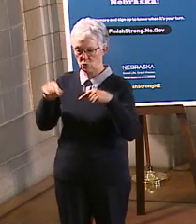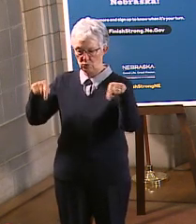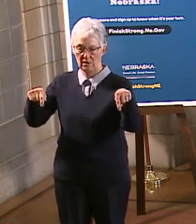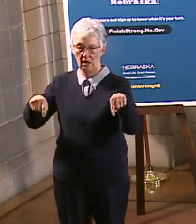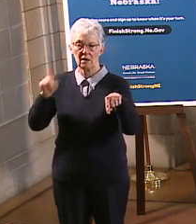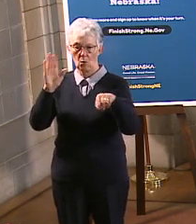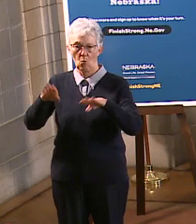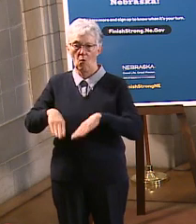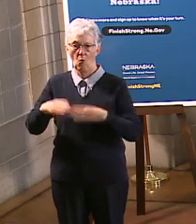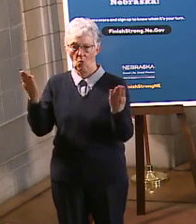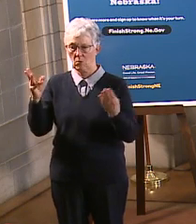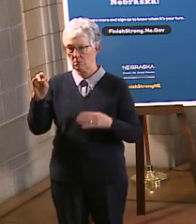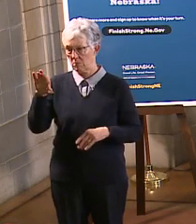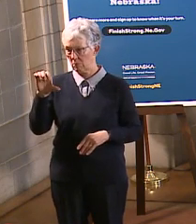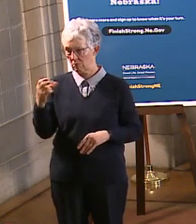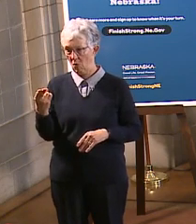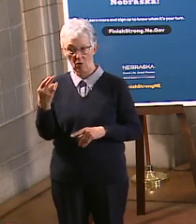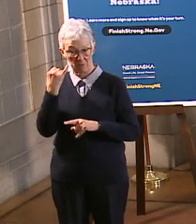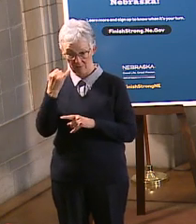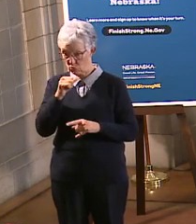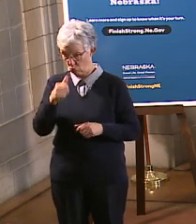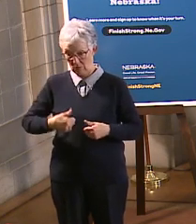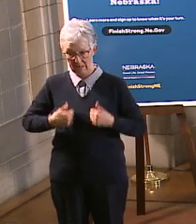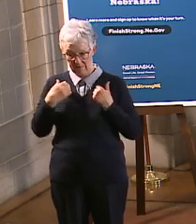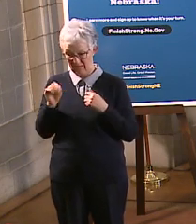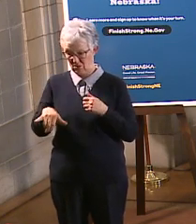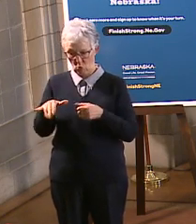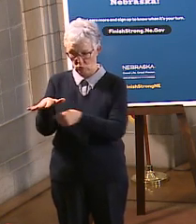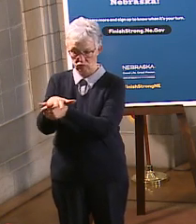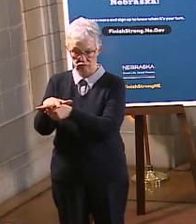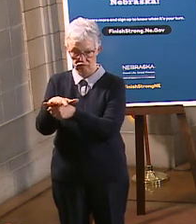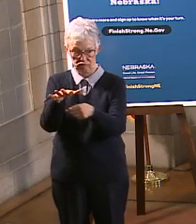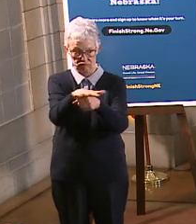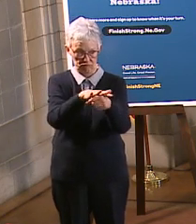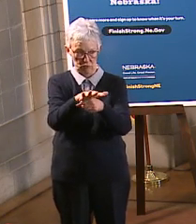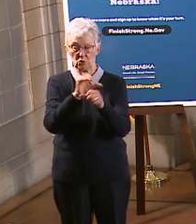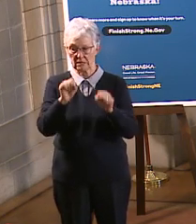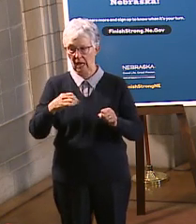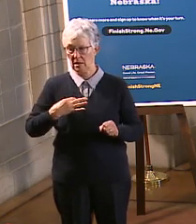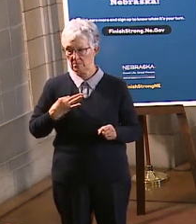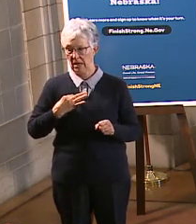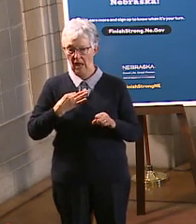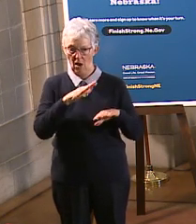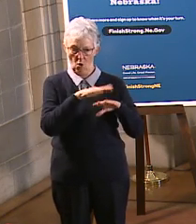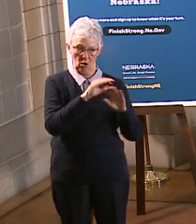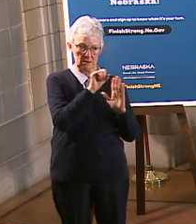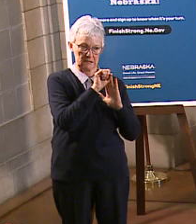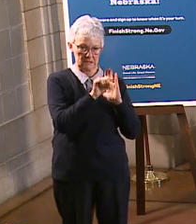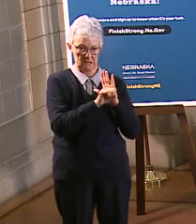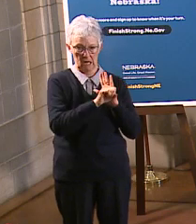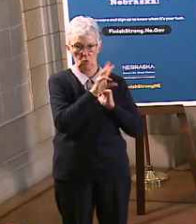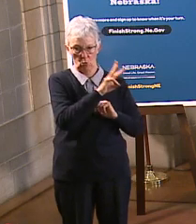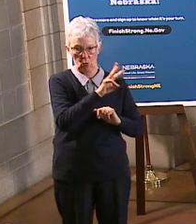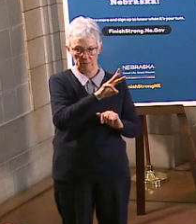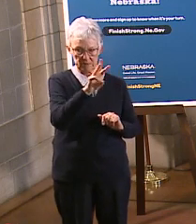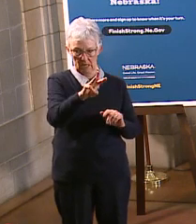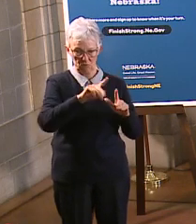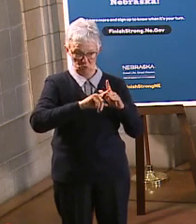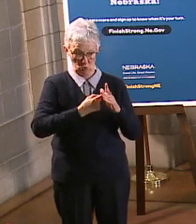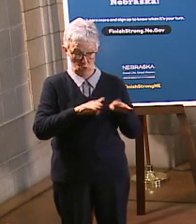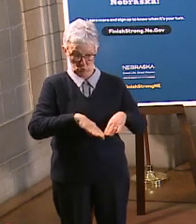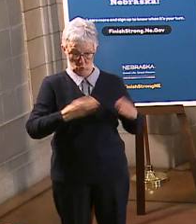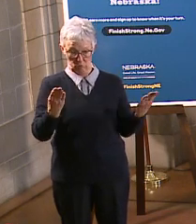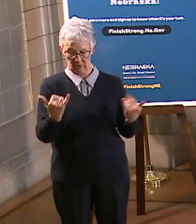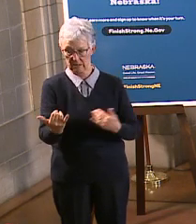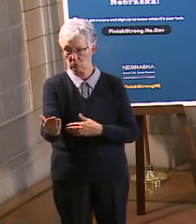not in those entities, you can apply to the state's website that she was talking about. And that starts at 11 a.m. today. All right,